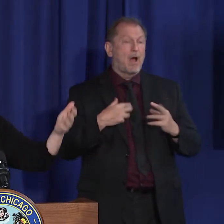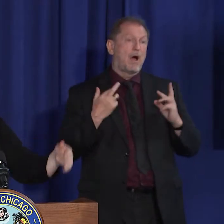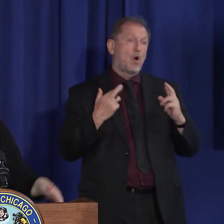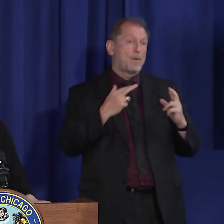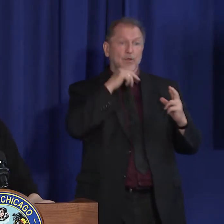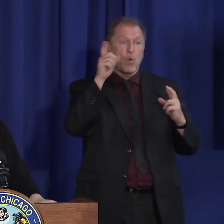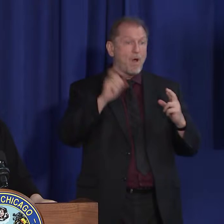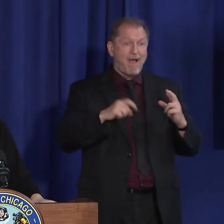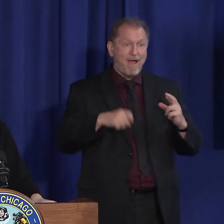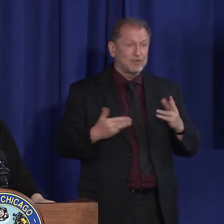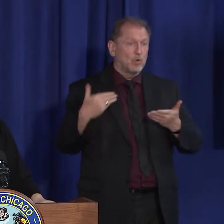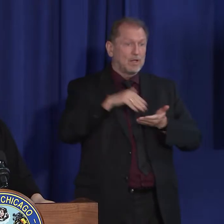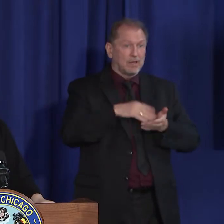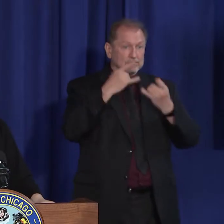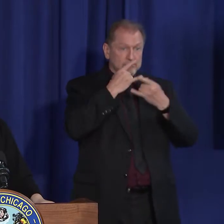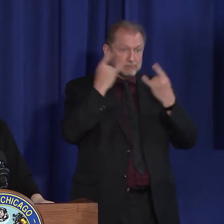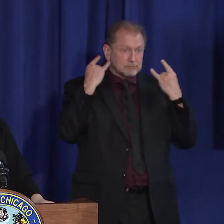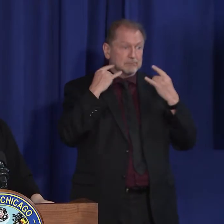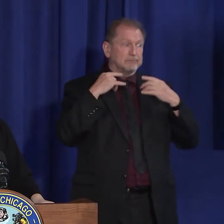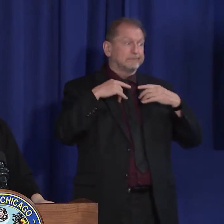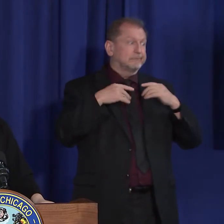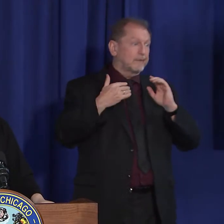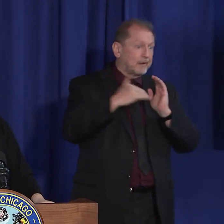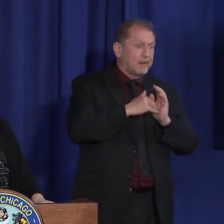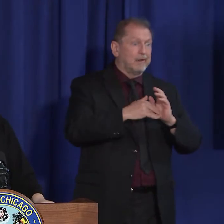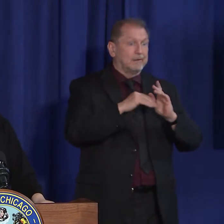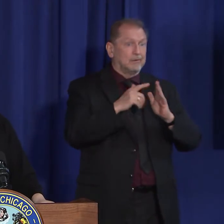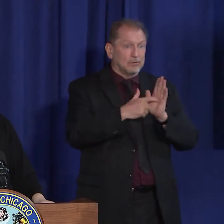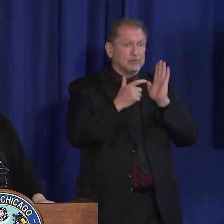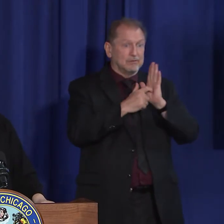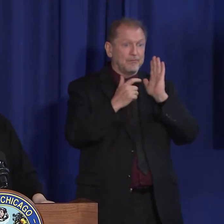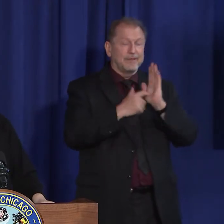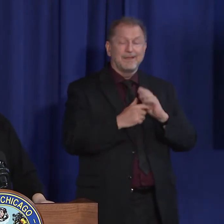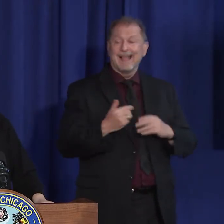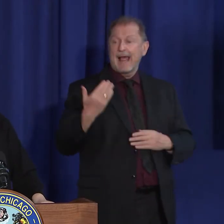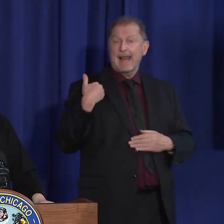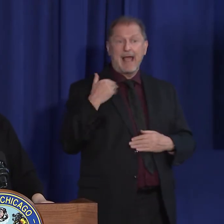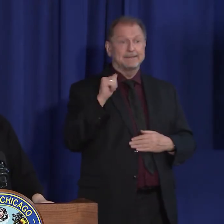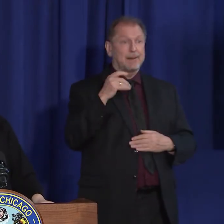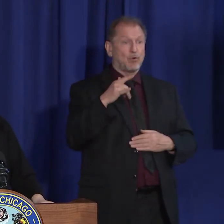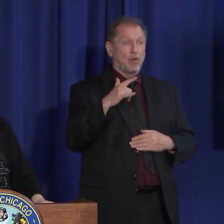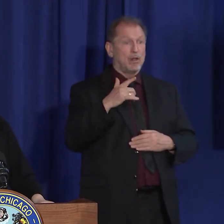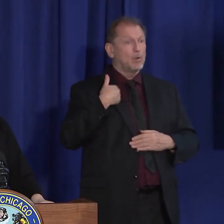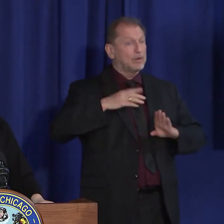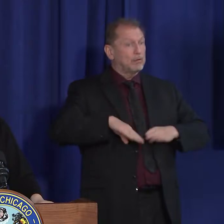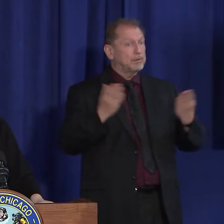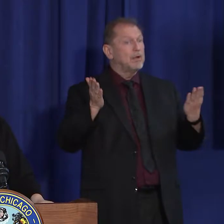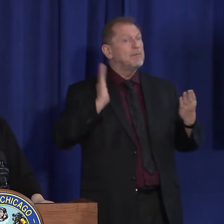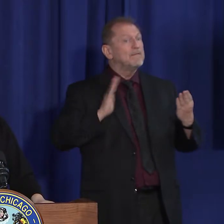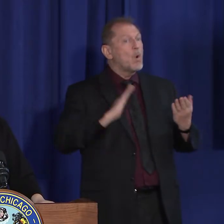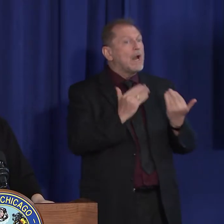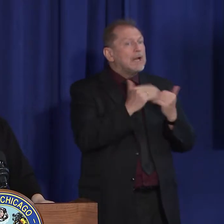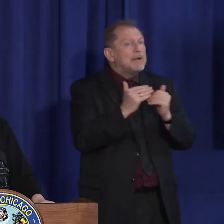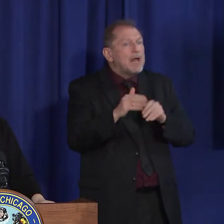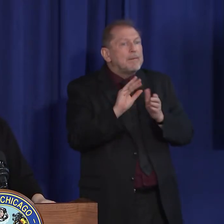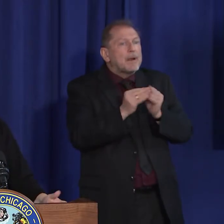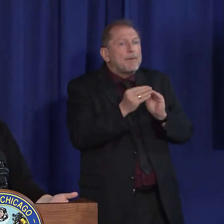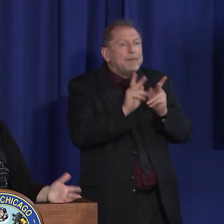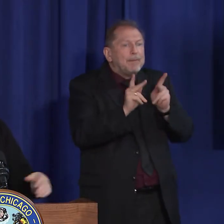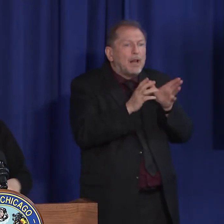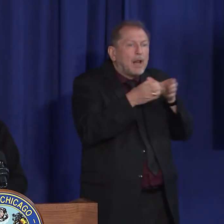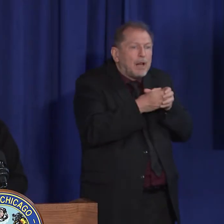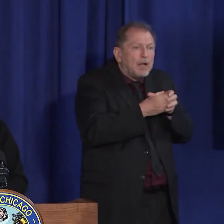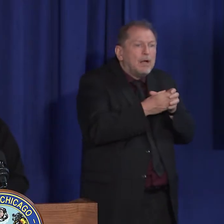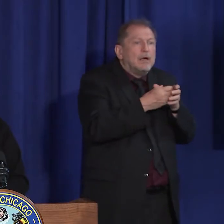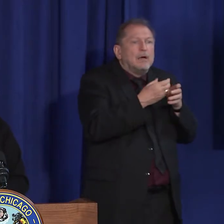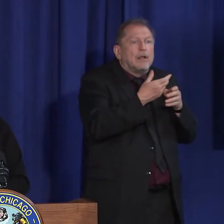we reopened fully last April, as you know, we've actually not closed anything. We've not put any capacity limits in. One of the ways we've been able to